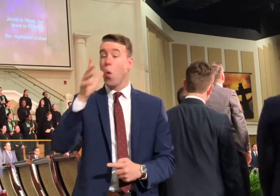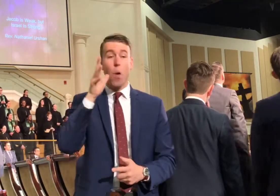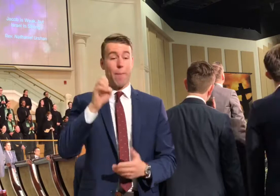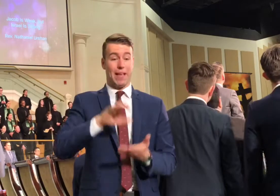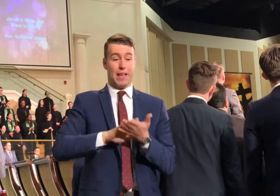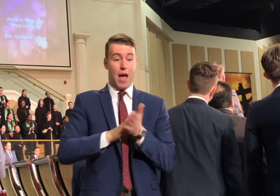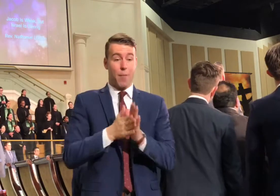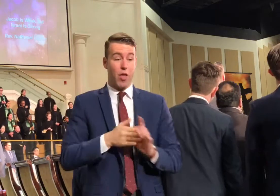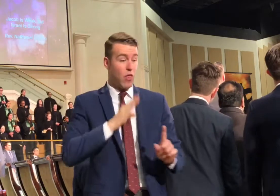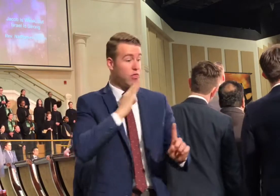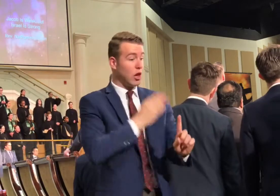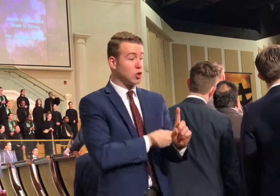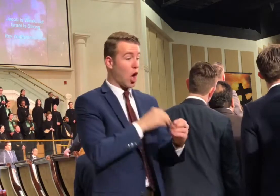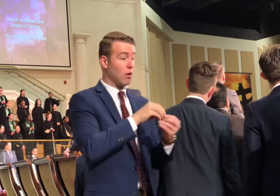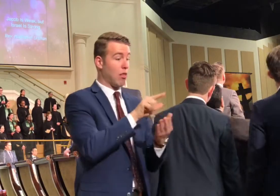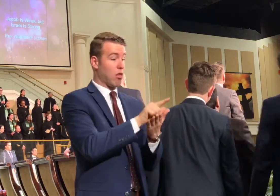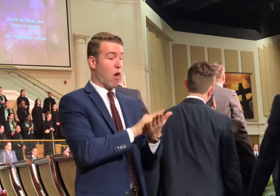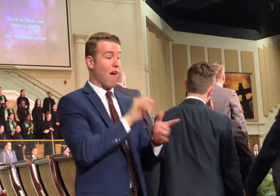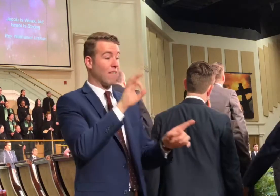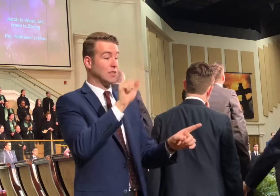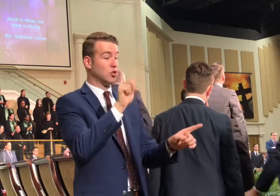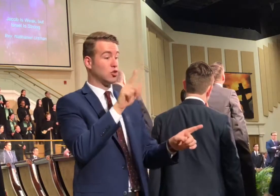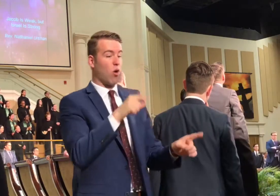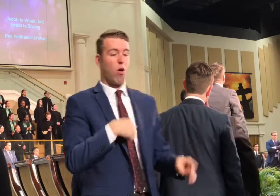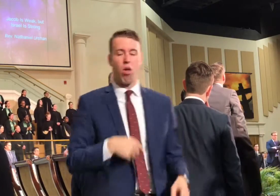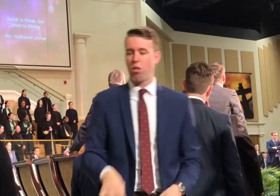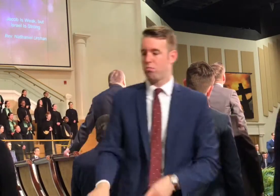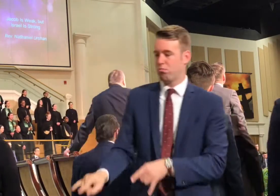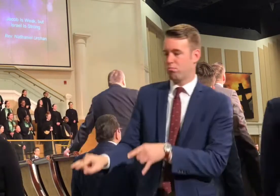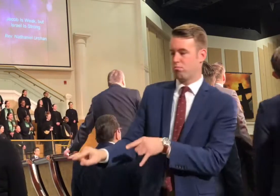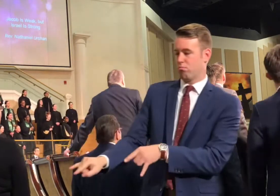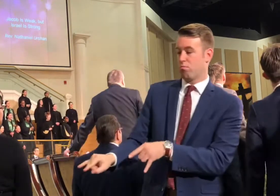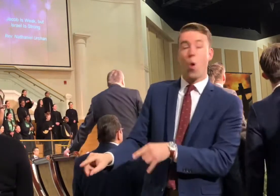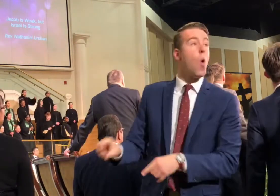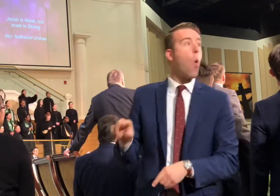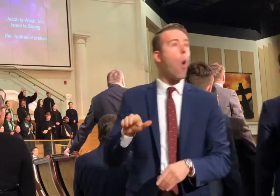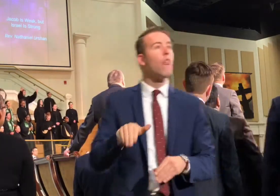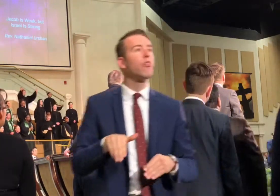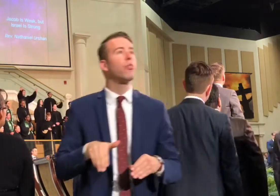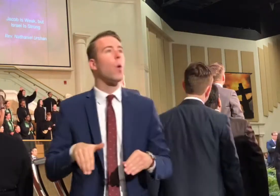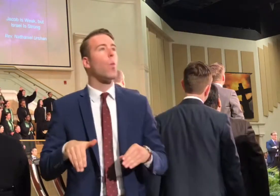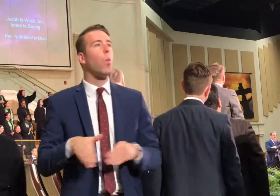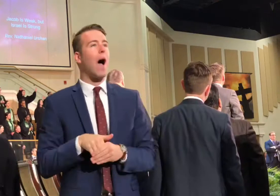the daughter-in-law of Saul, or are you going to be the wife of David?